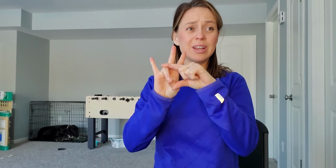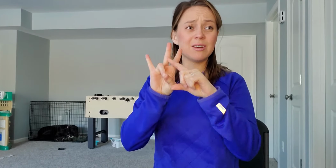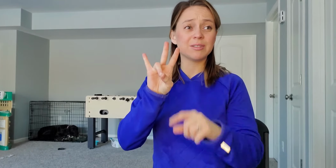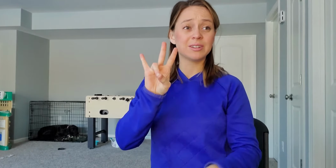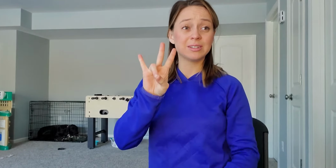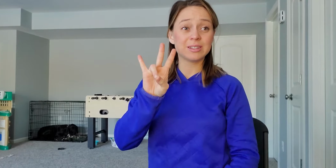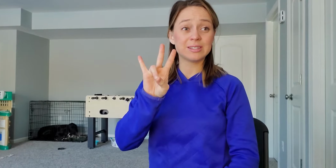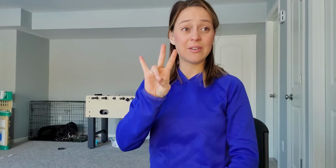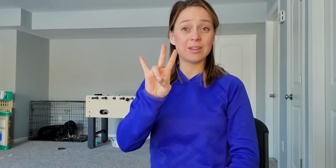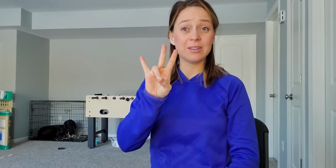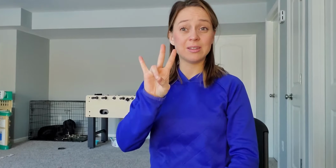down.